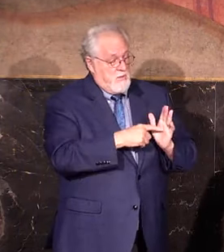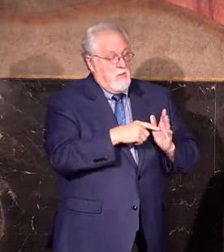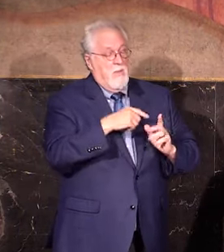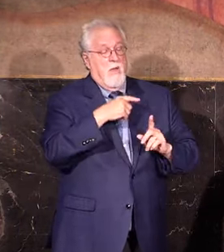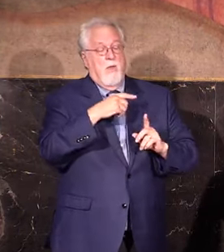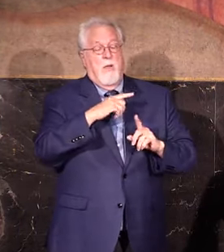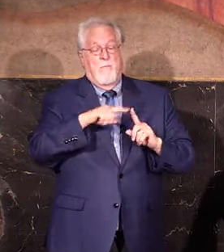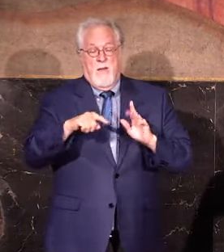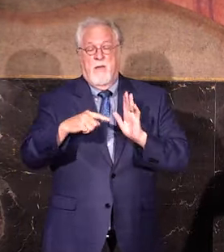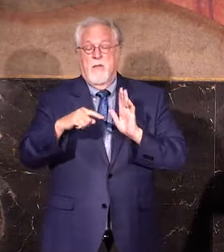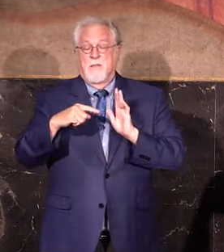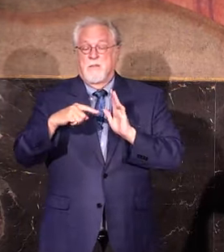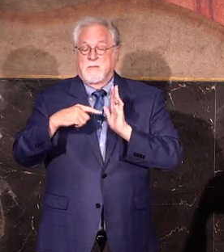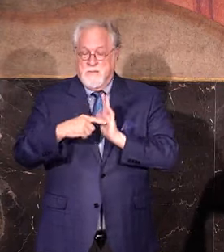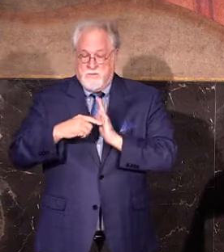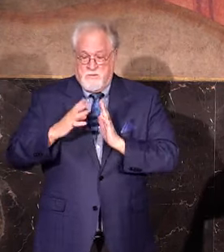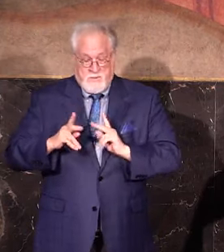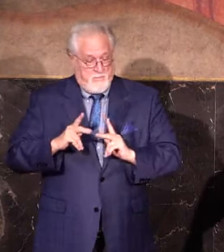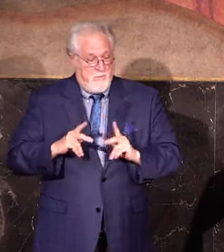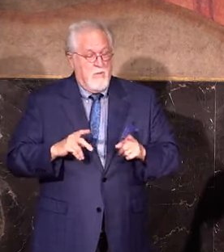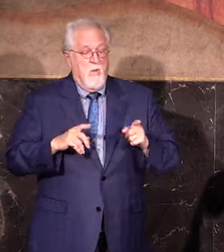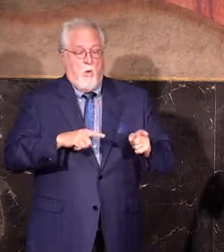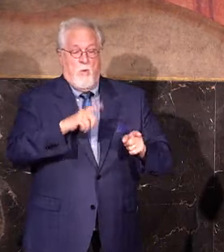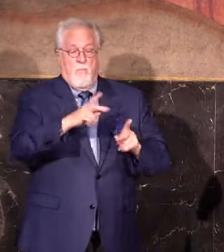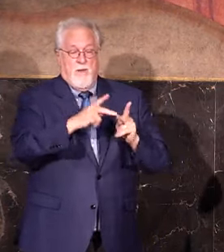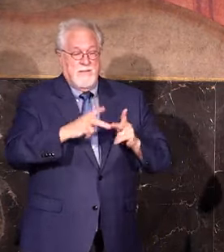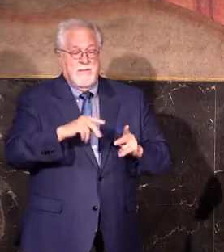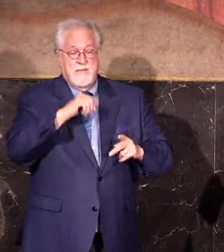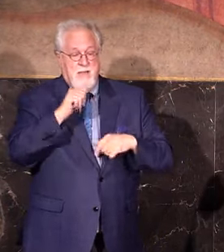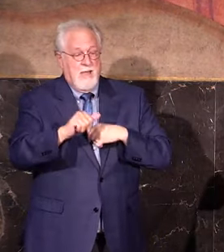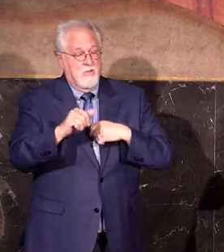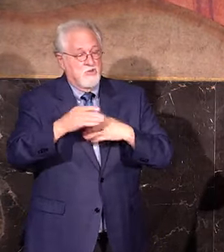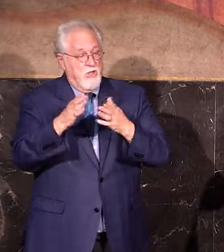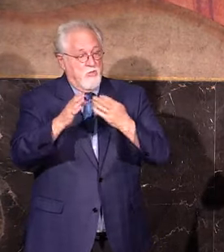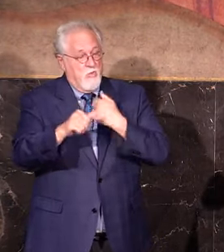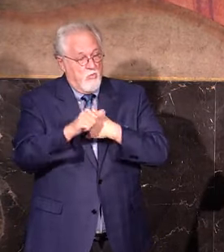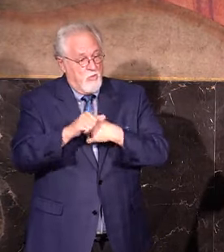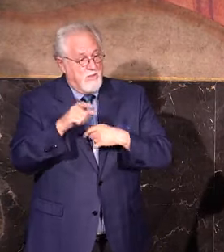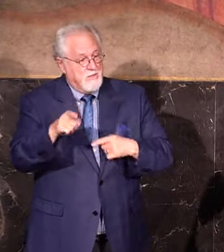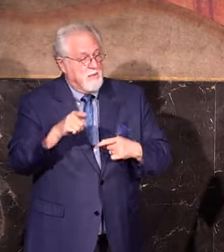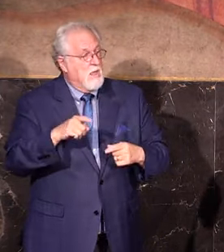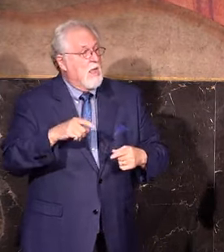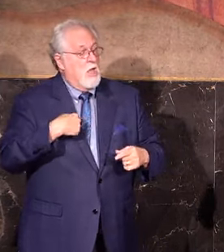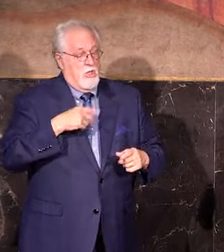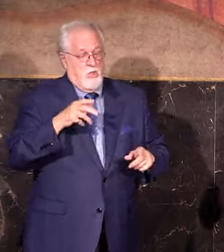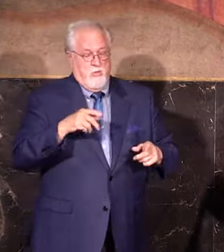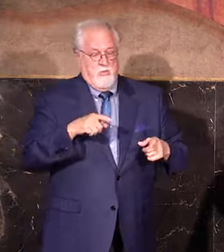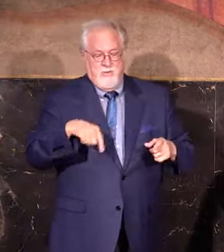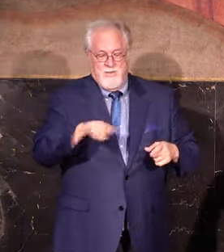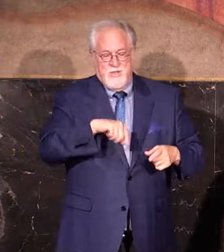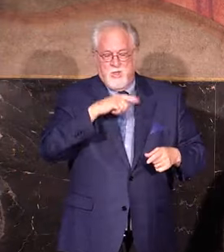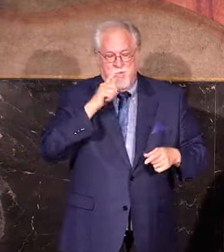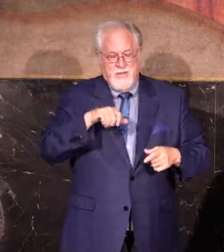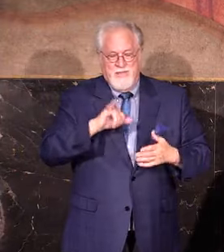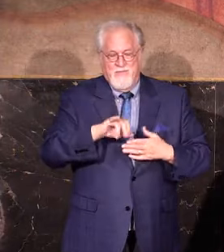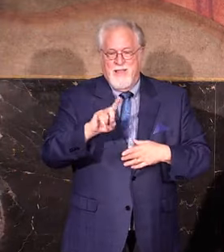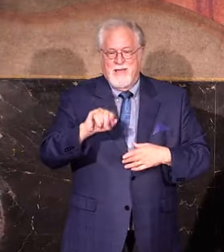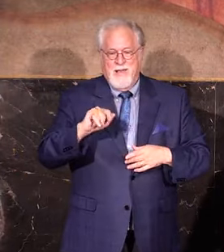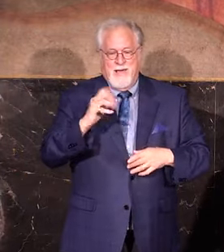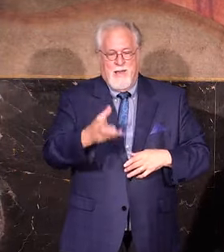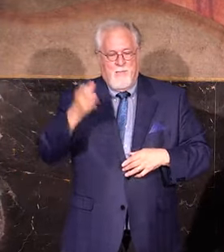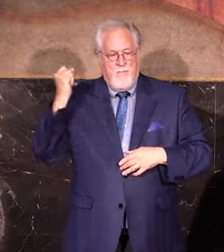where, you know, these cases aren't really at risk to the general public. Are you backing those cases out of the data when you look at, are we meeting benchmarks for phase two, or